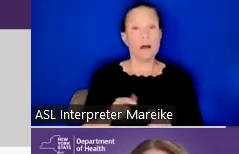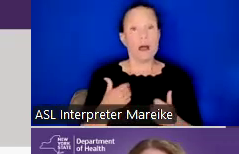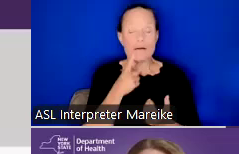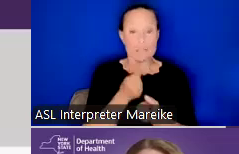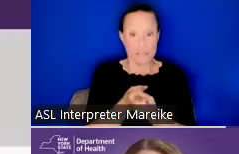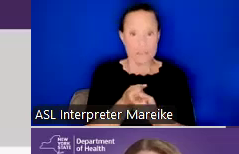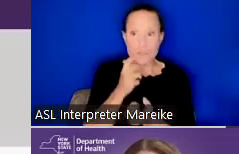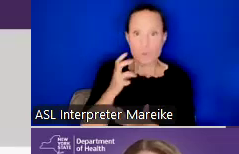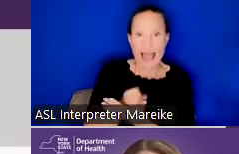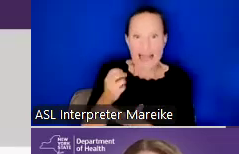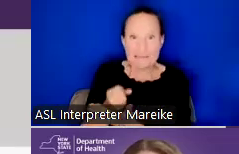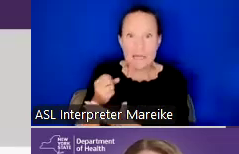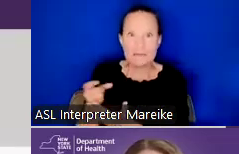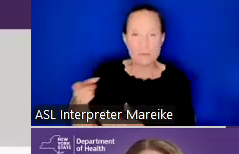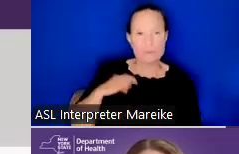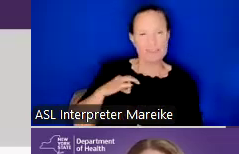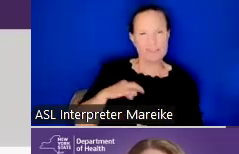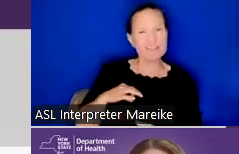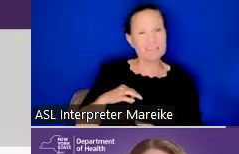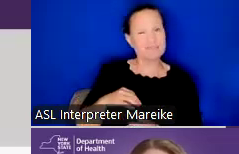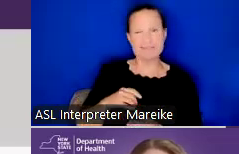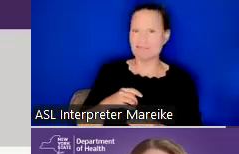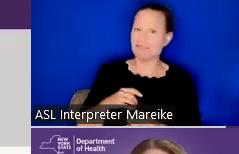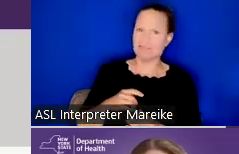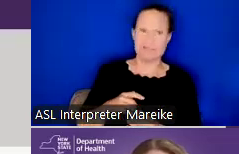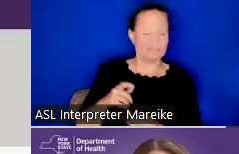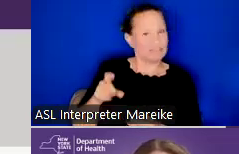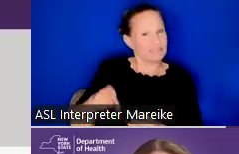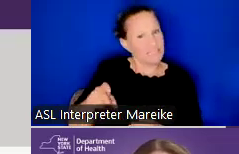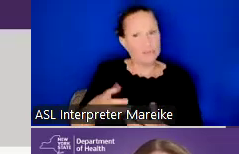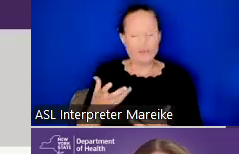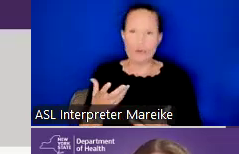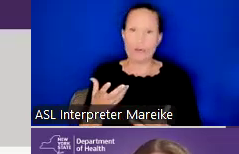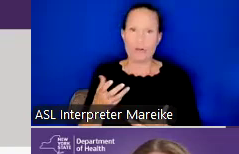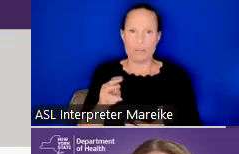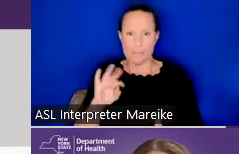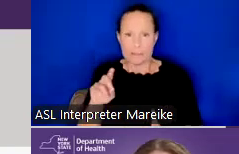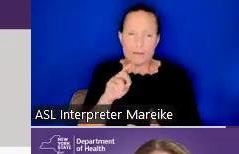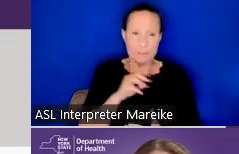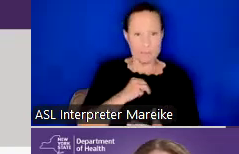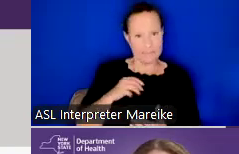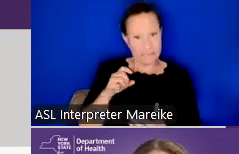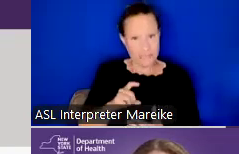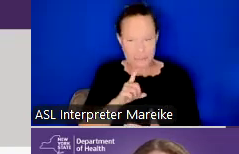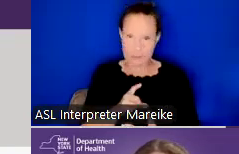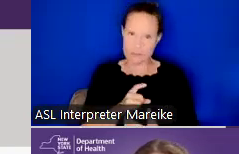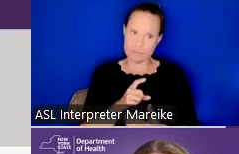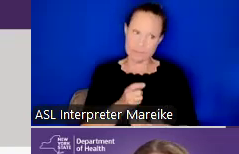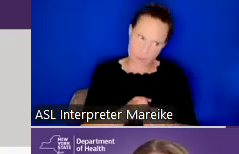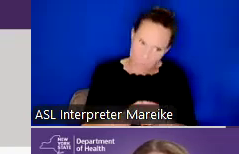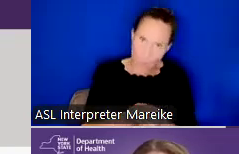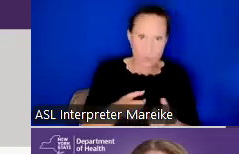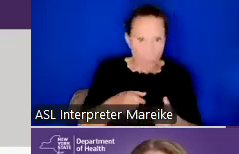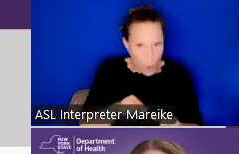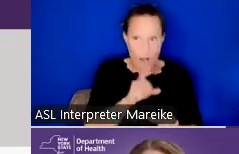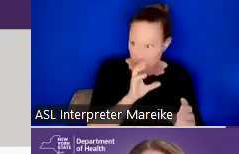accessing those benefits is also essential so that Medicaid members are supported in their search. Community-based